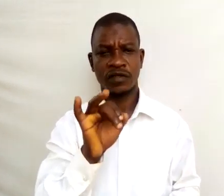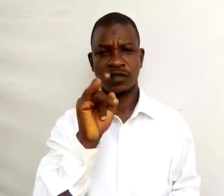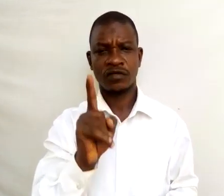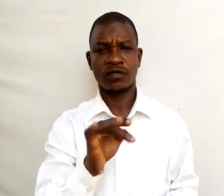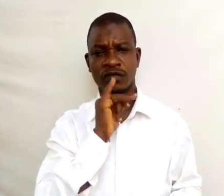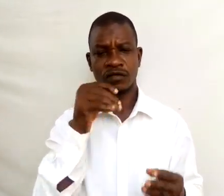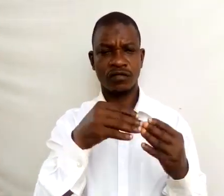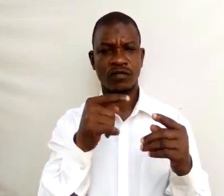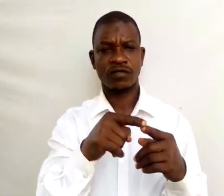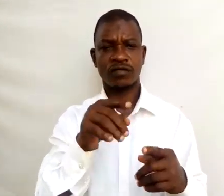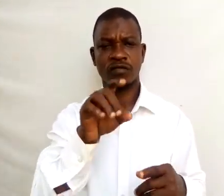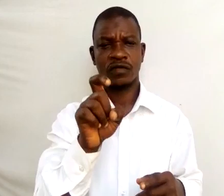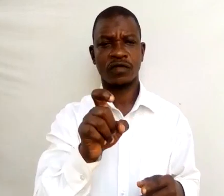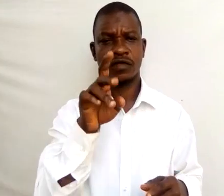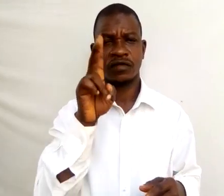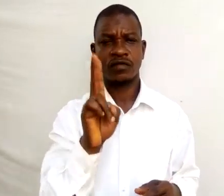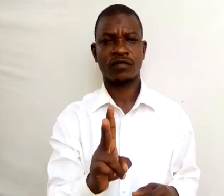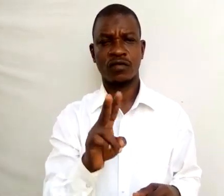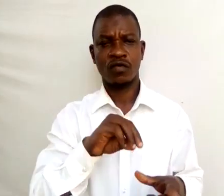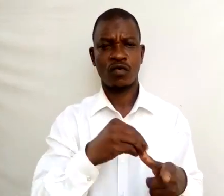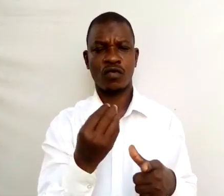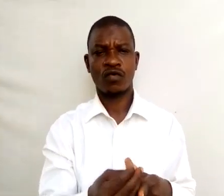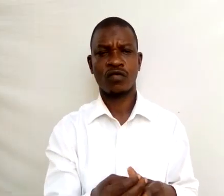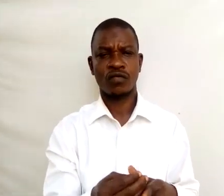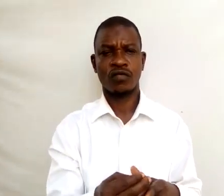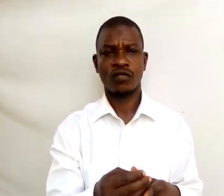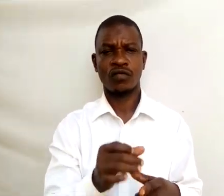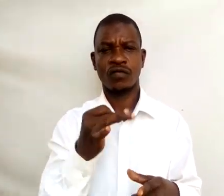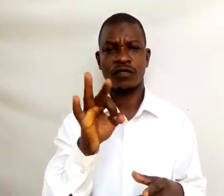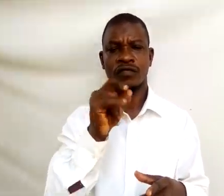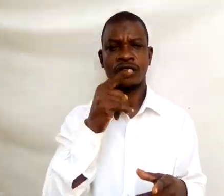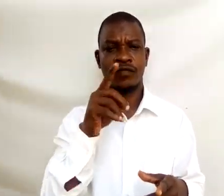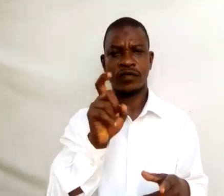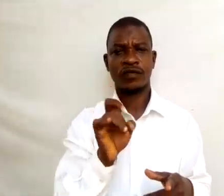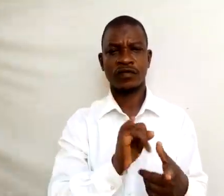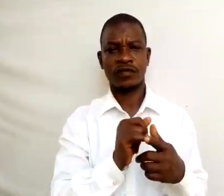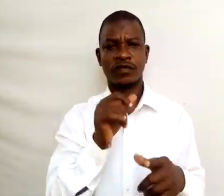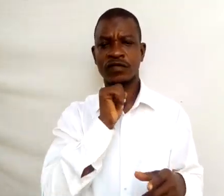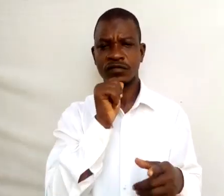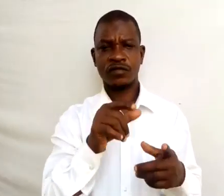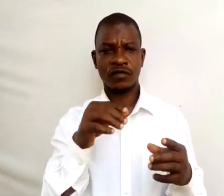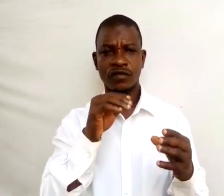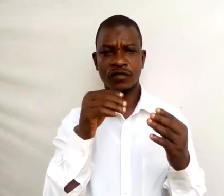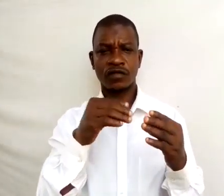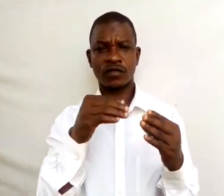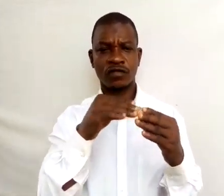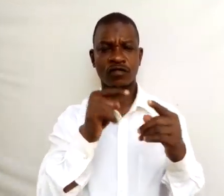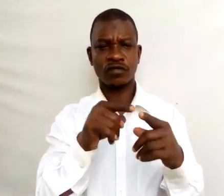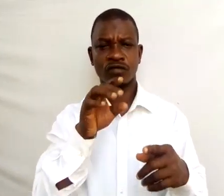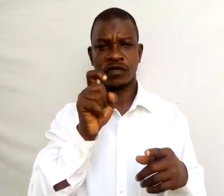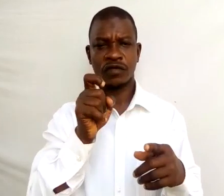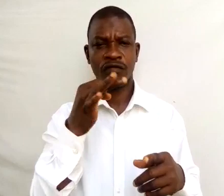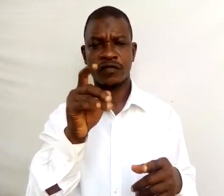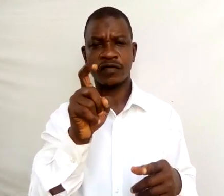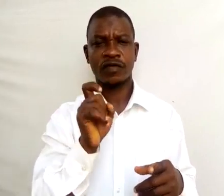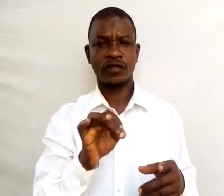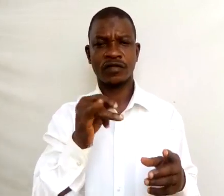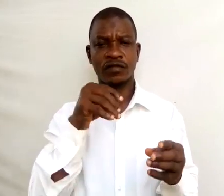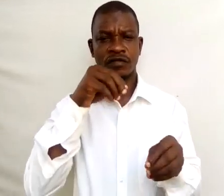S2, or F of X1 is not equal to F of X2, implies